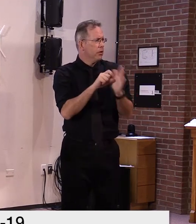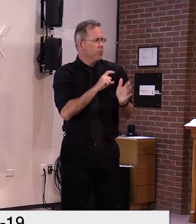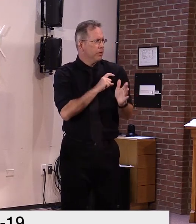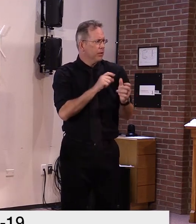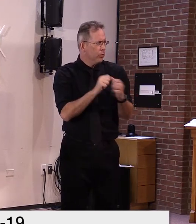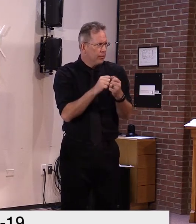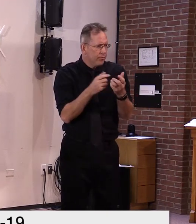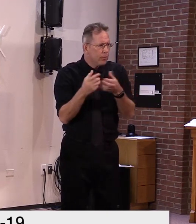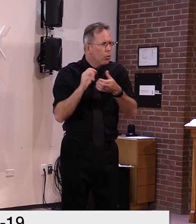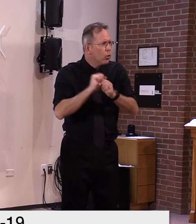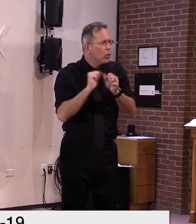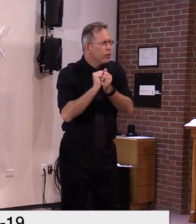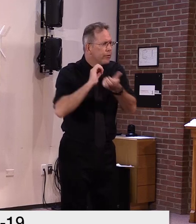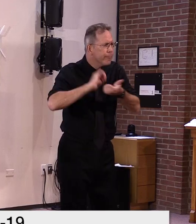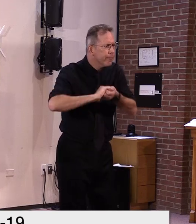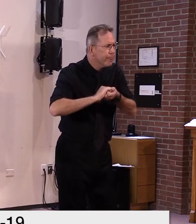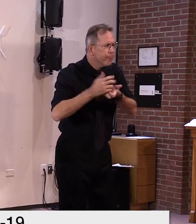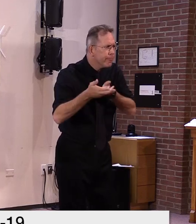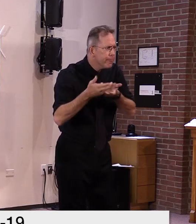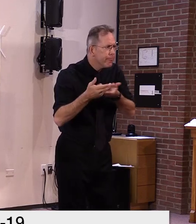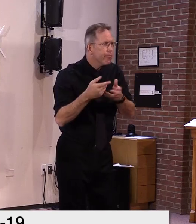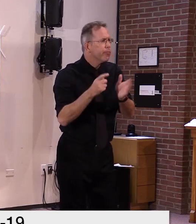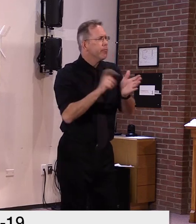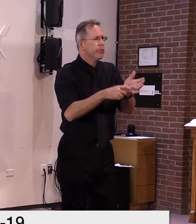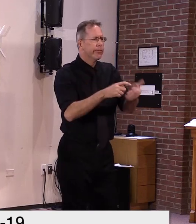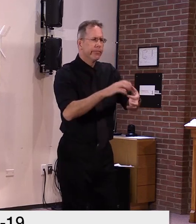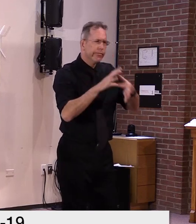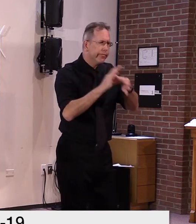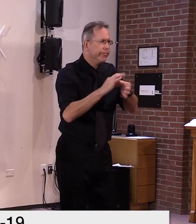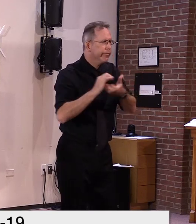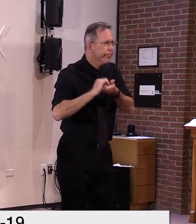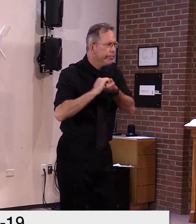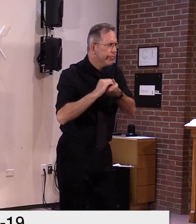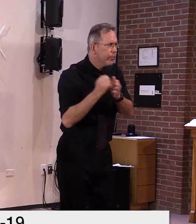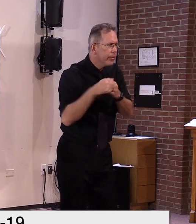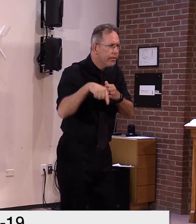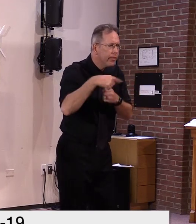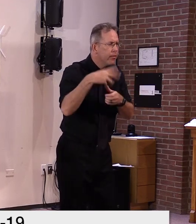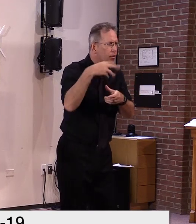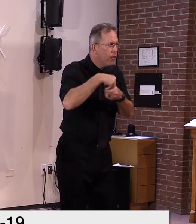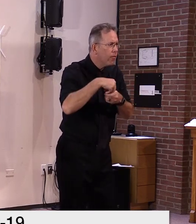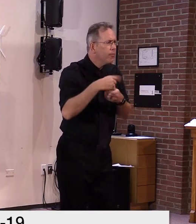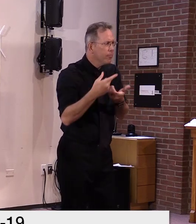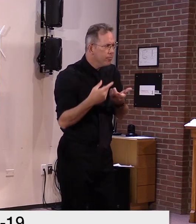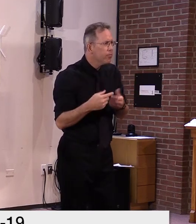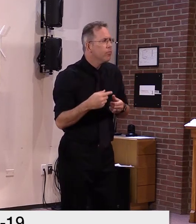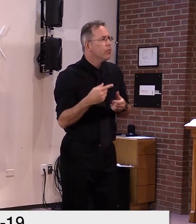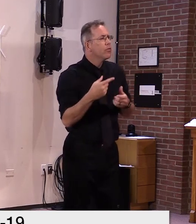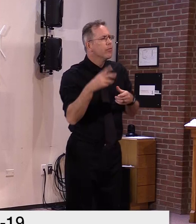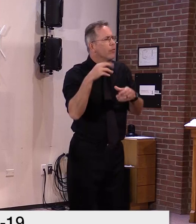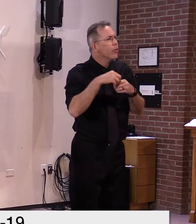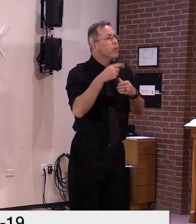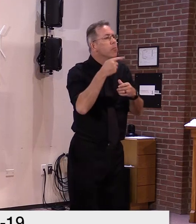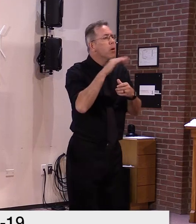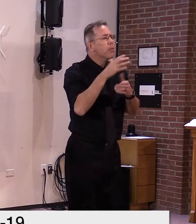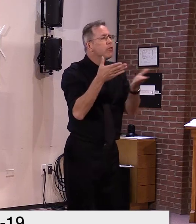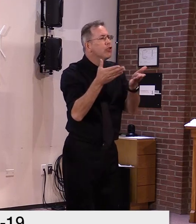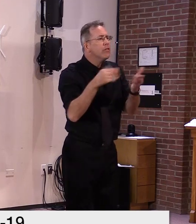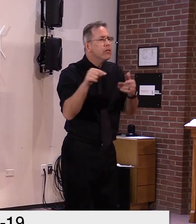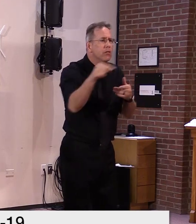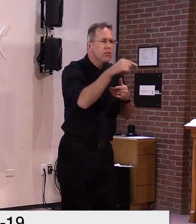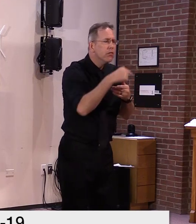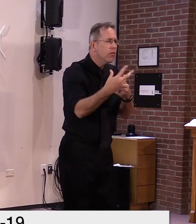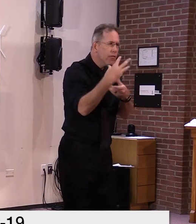that would be required, the integration into the public service department would be of value.